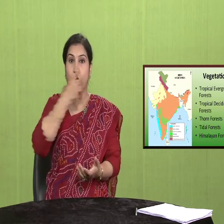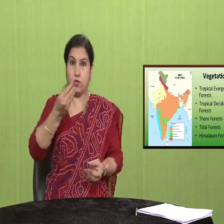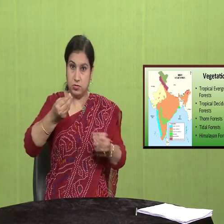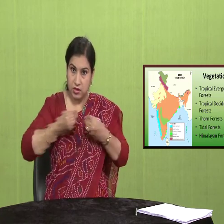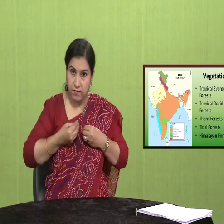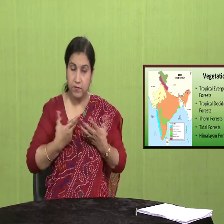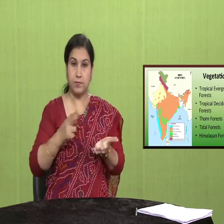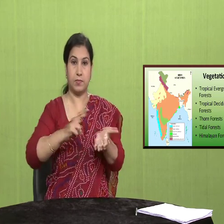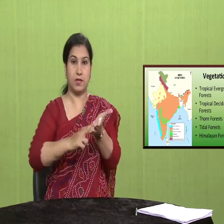latex,